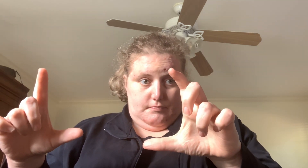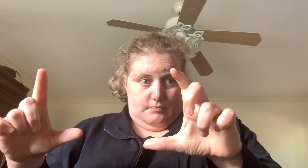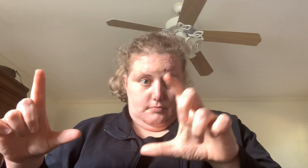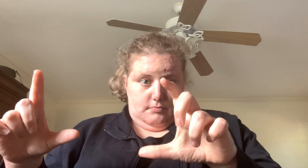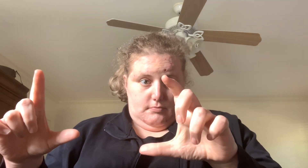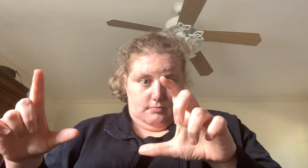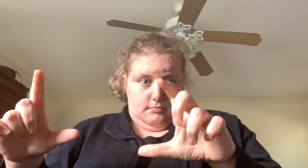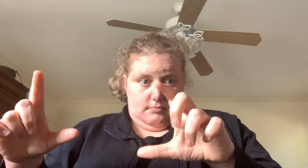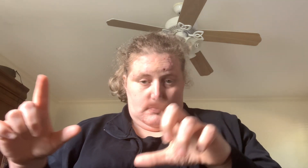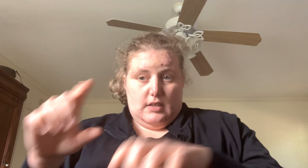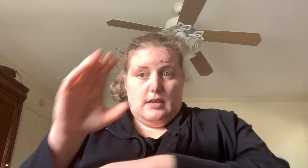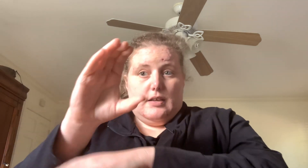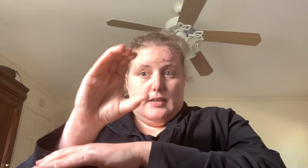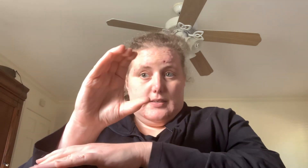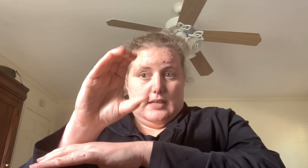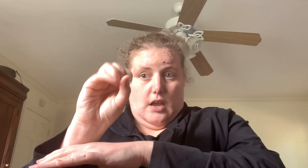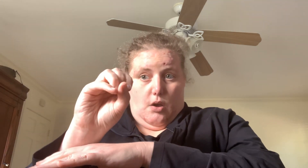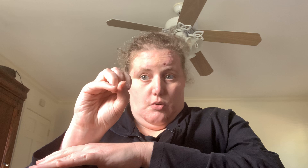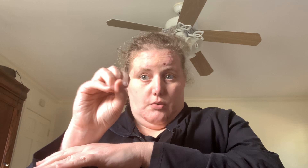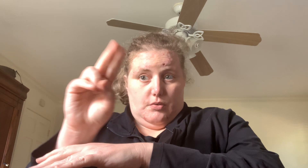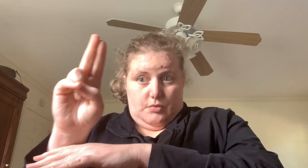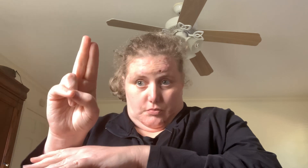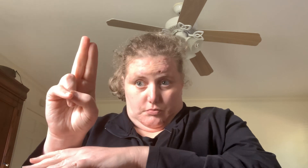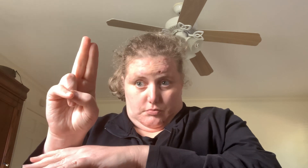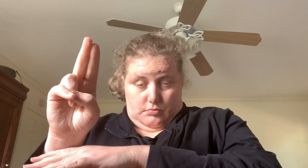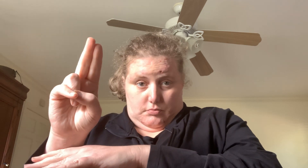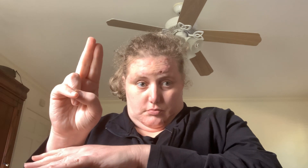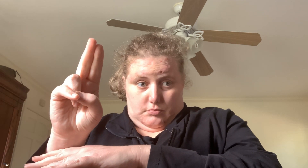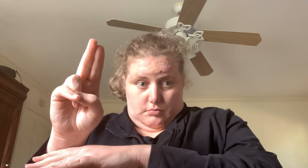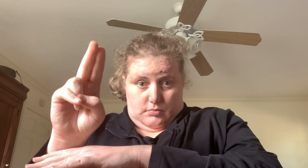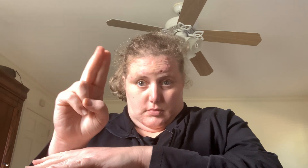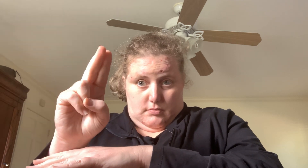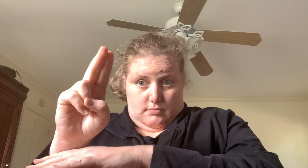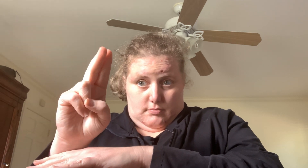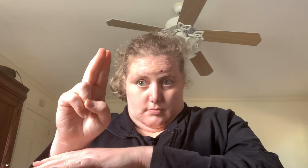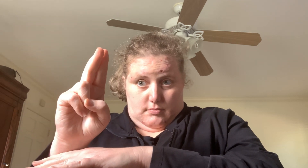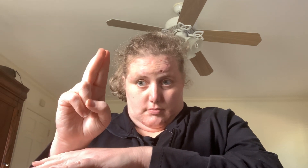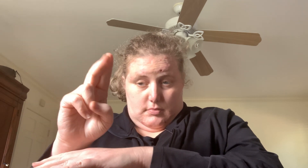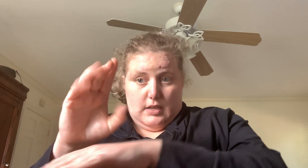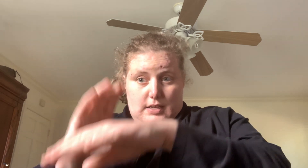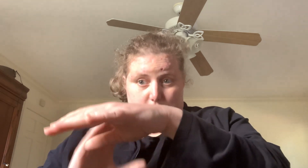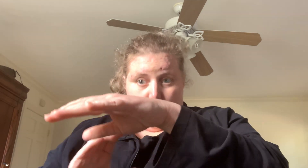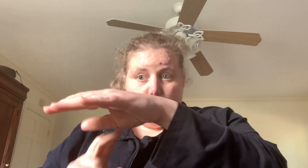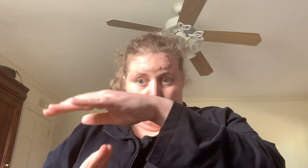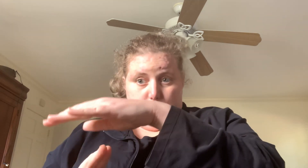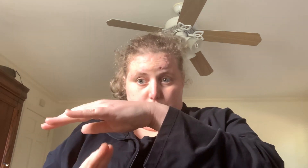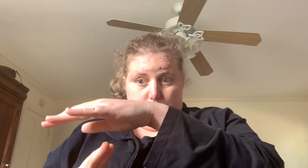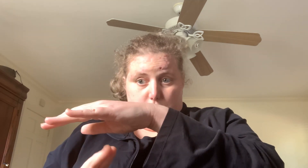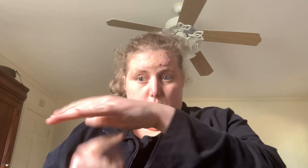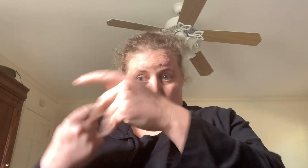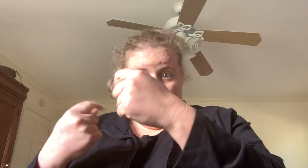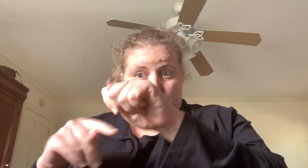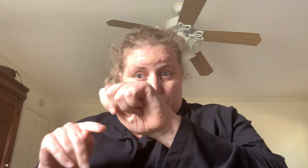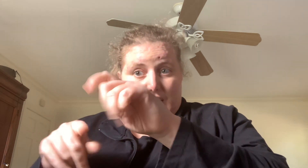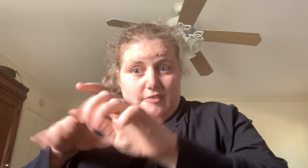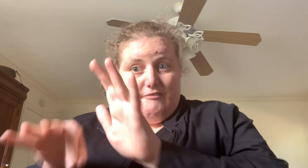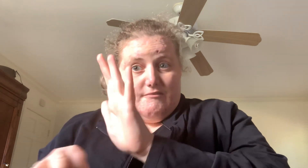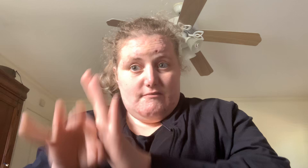copper oxide to copper, because we're trying to find out the copper. So whatever you're trying to find out or solve for,